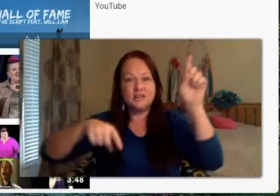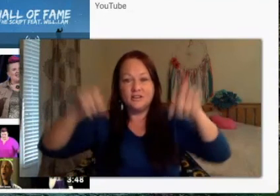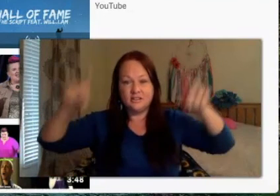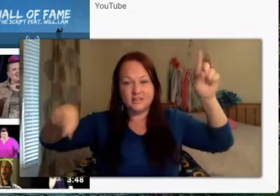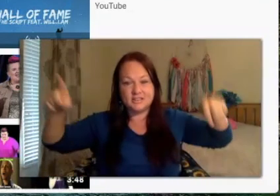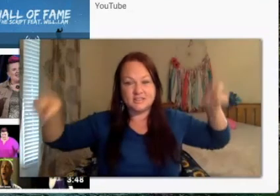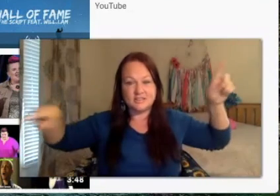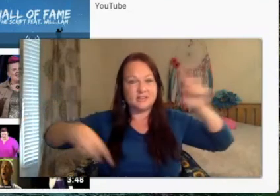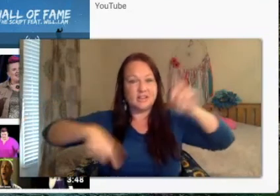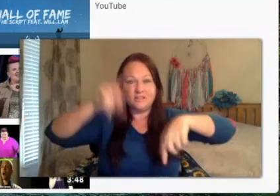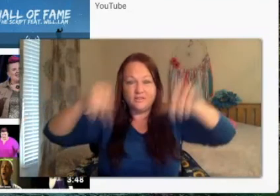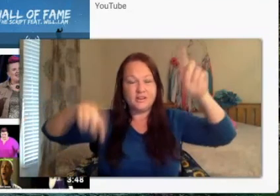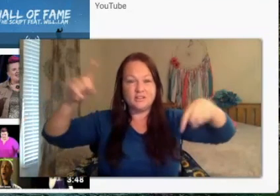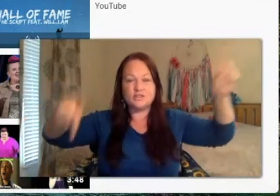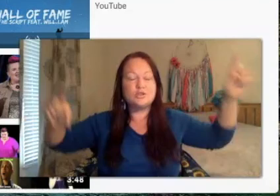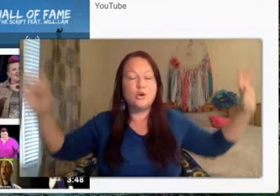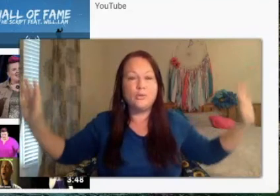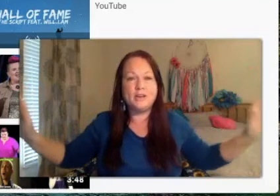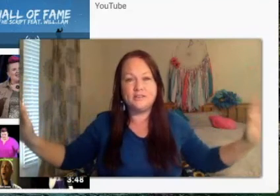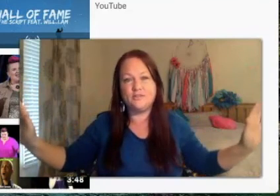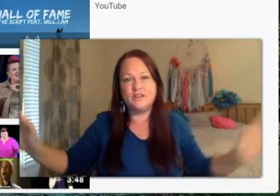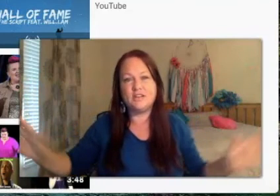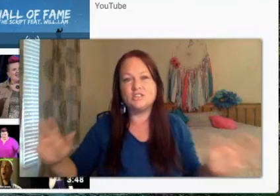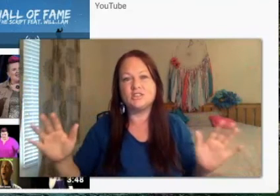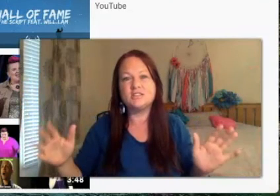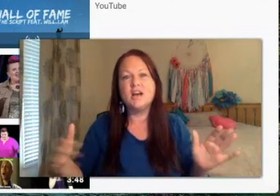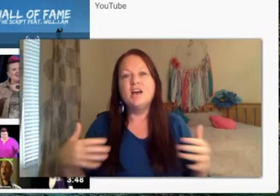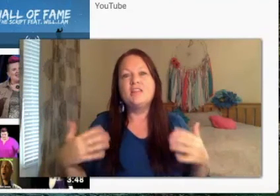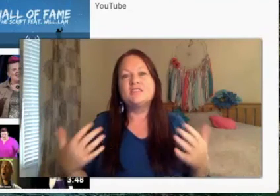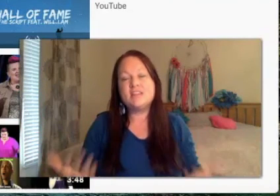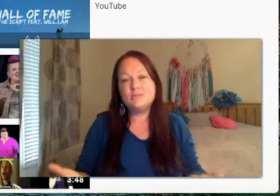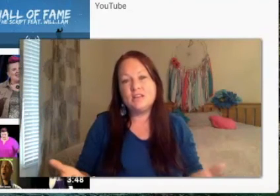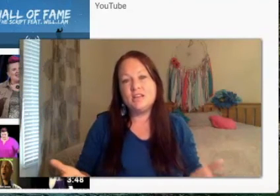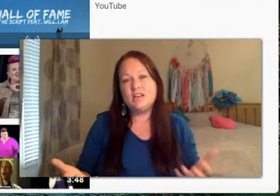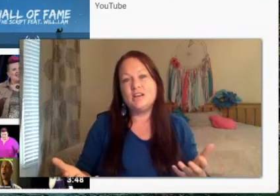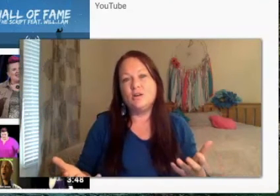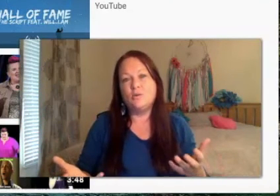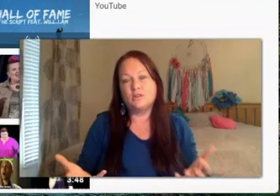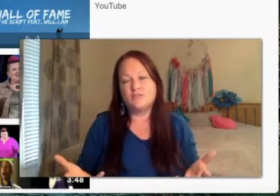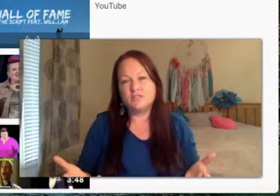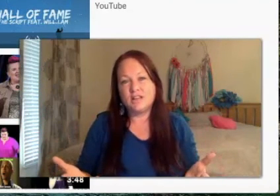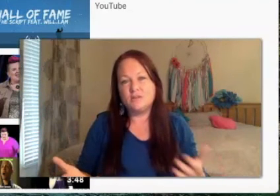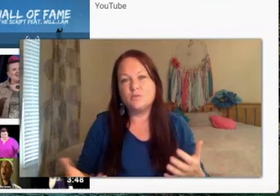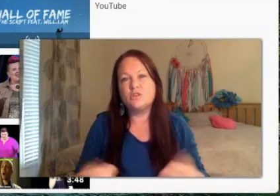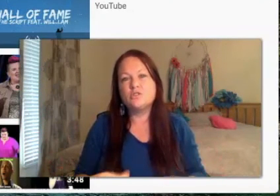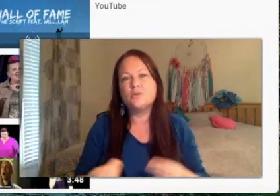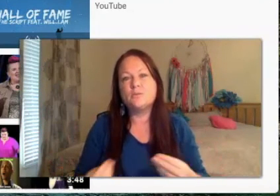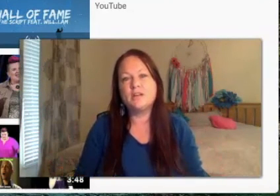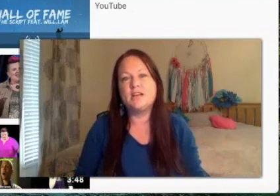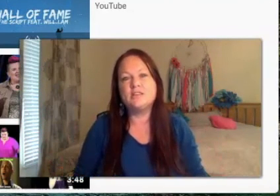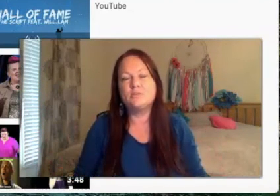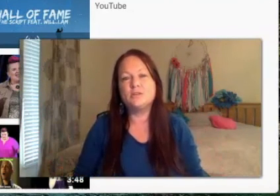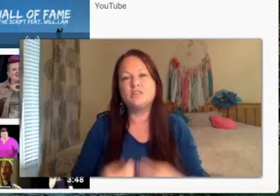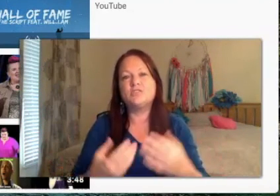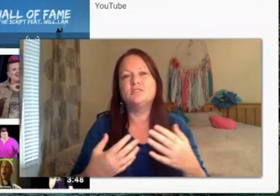just, this is it. Like there's so many different variations. The same thing works for sign language. When you're